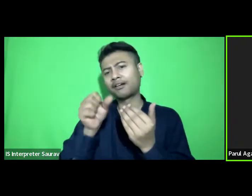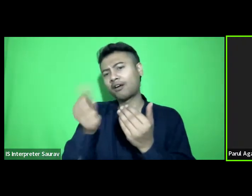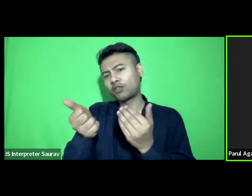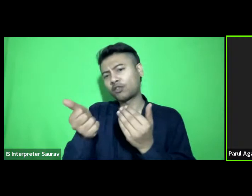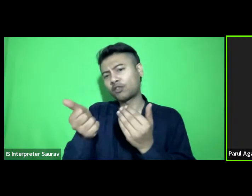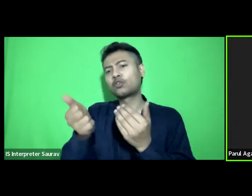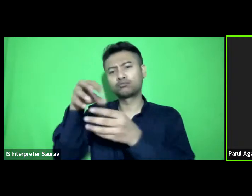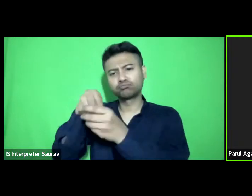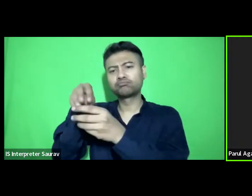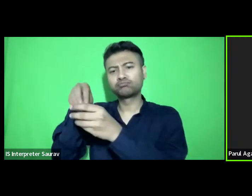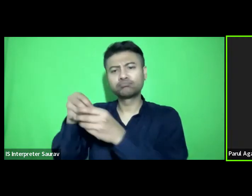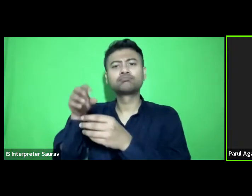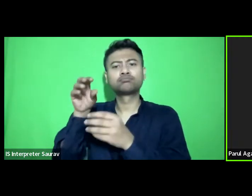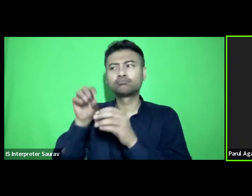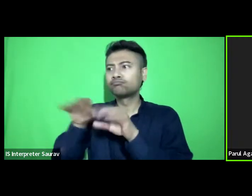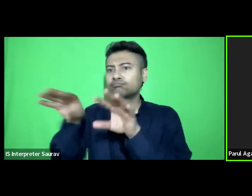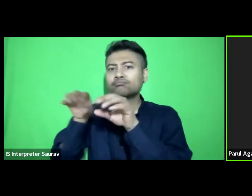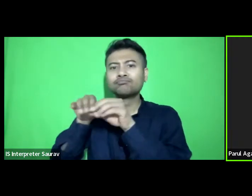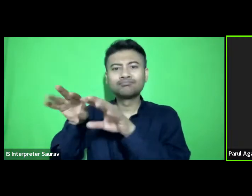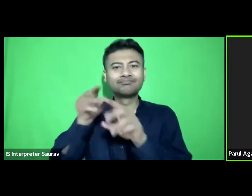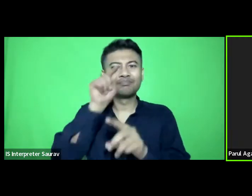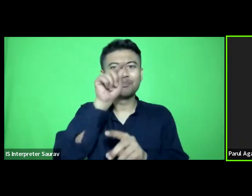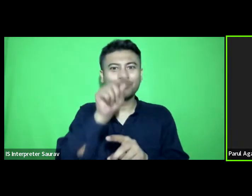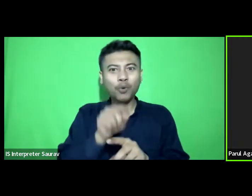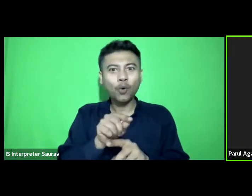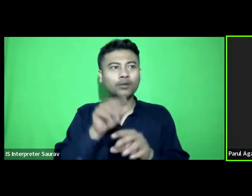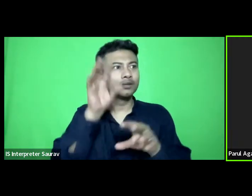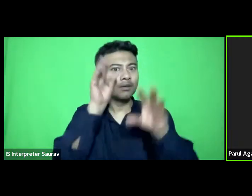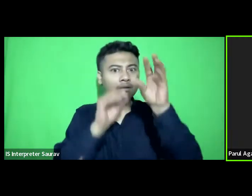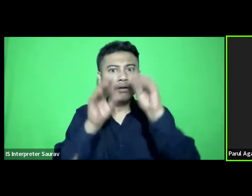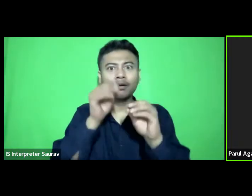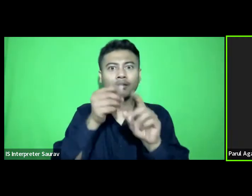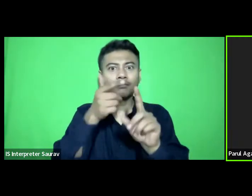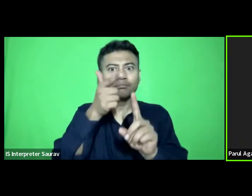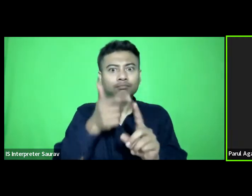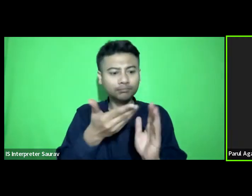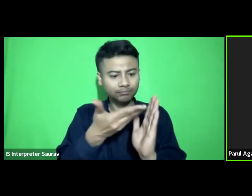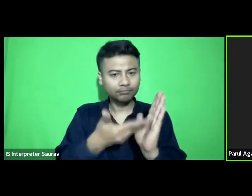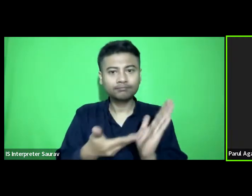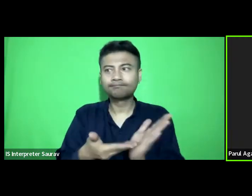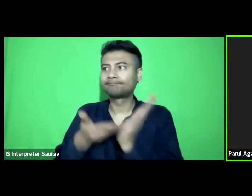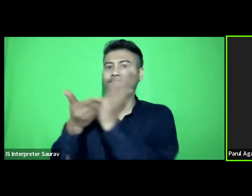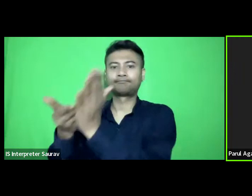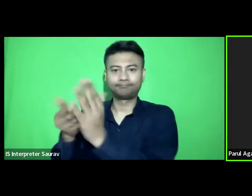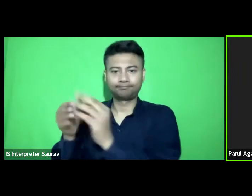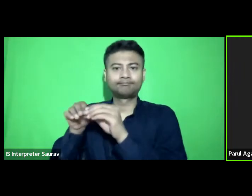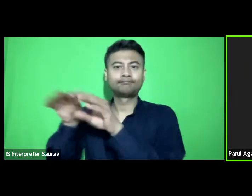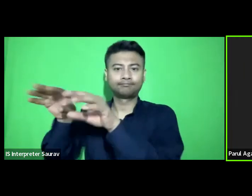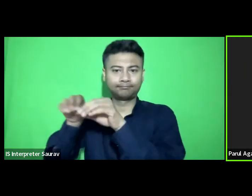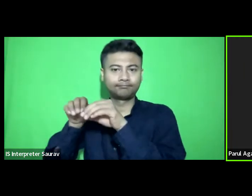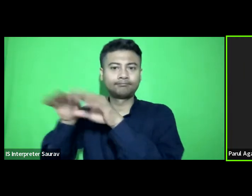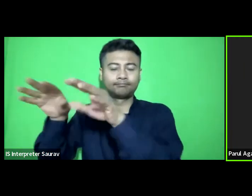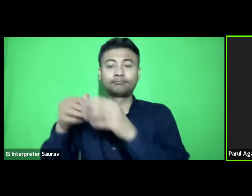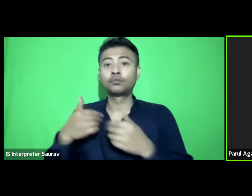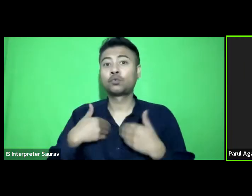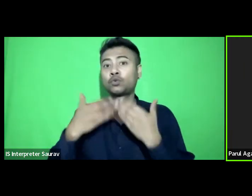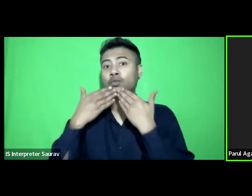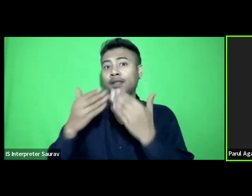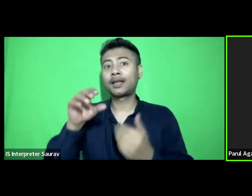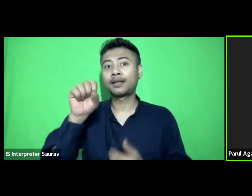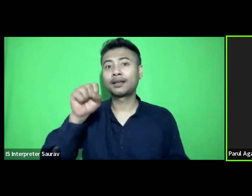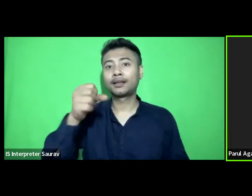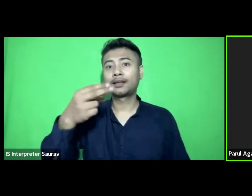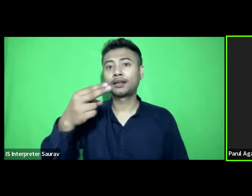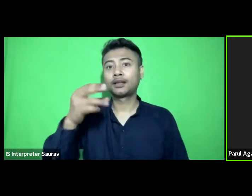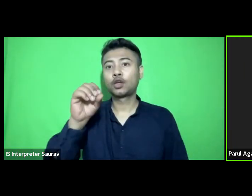also share the learnings. I would also like to thank our resident coordinator, Mr. Shombi